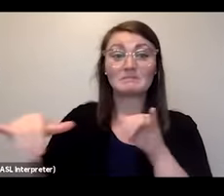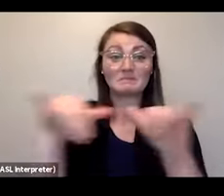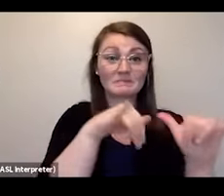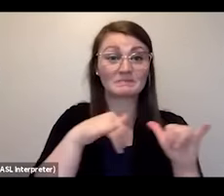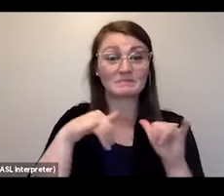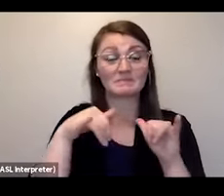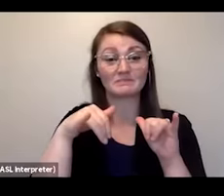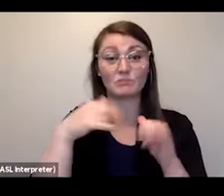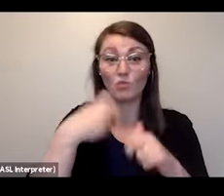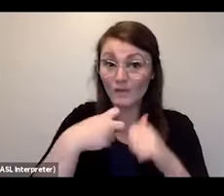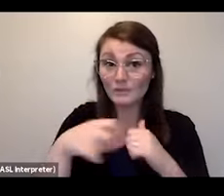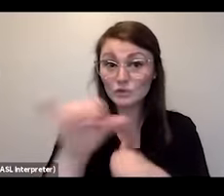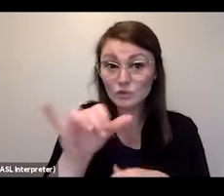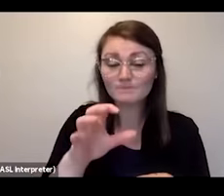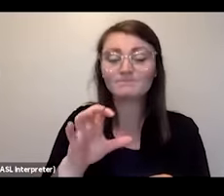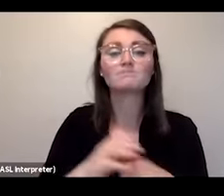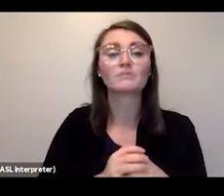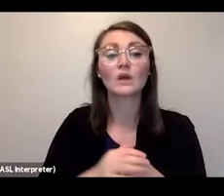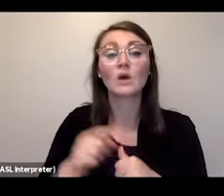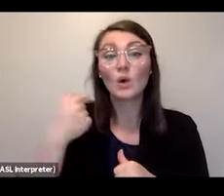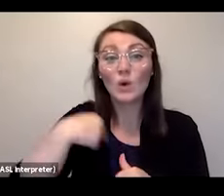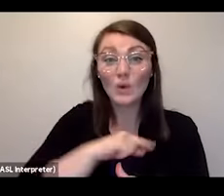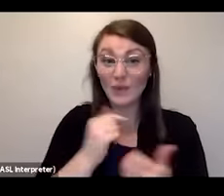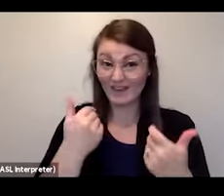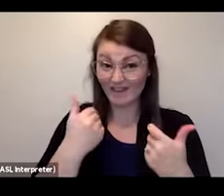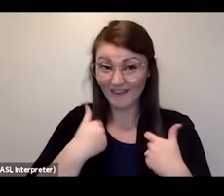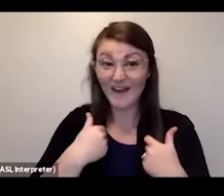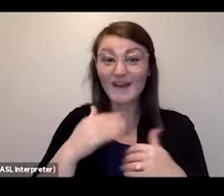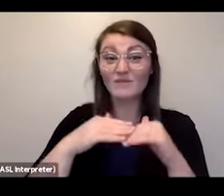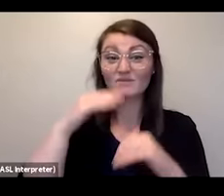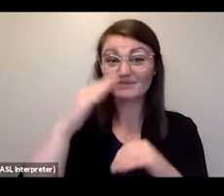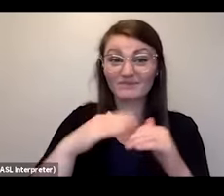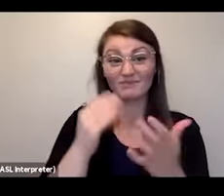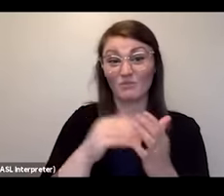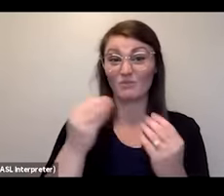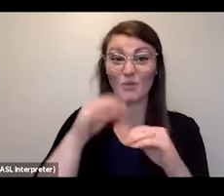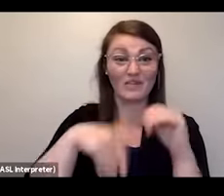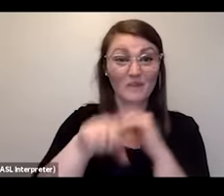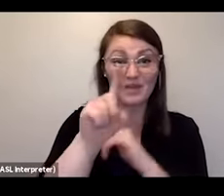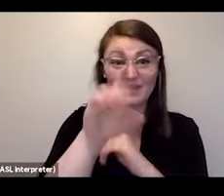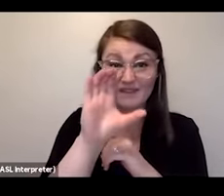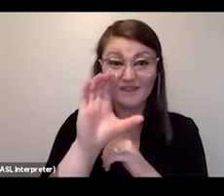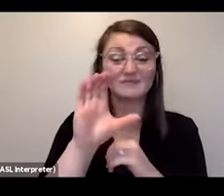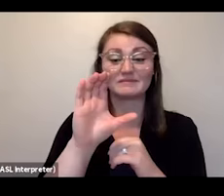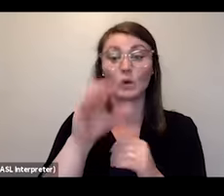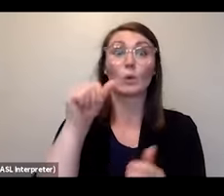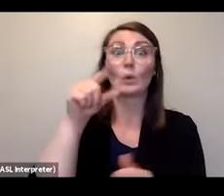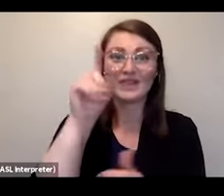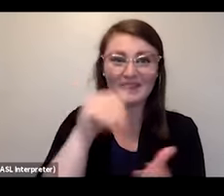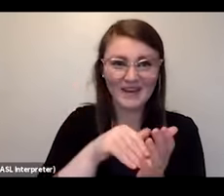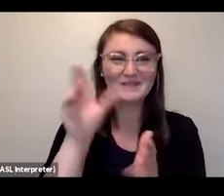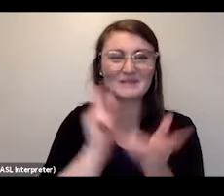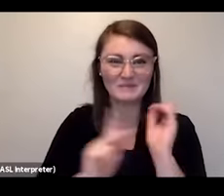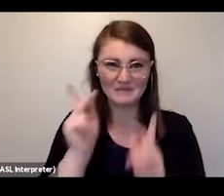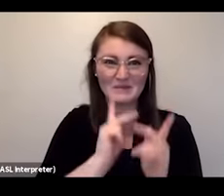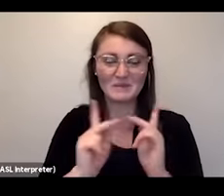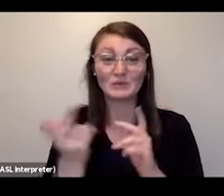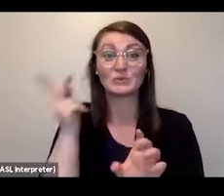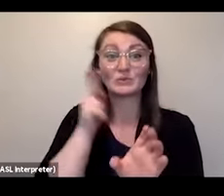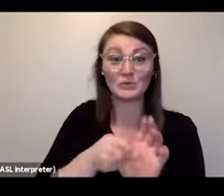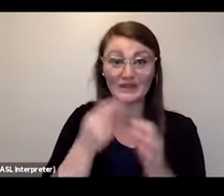46 different countries in all 7 continents, including Antarctica. Over 20% of the world's nations are represented